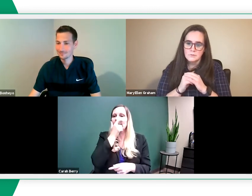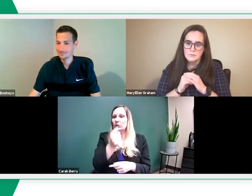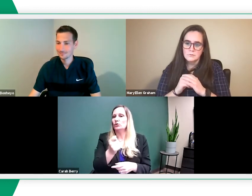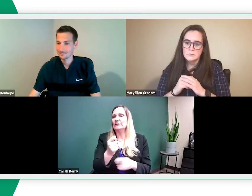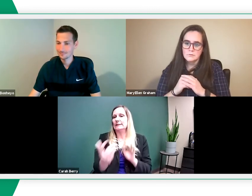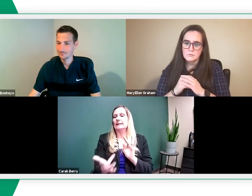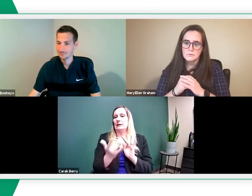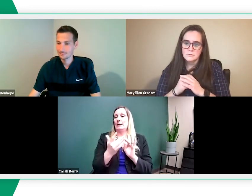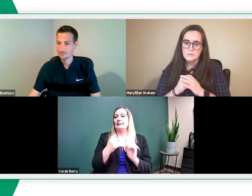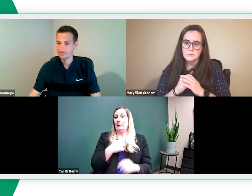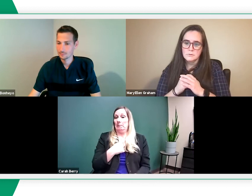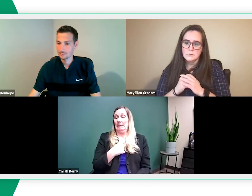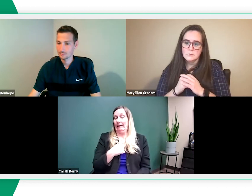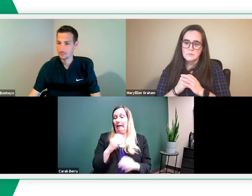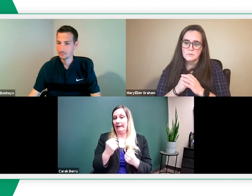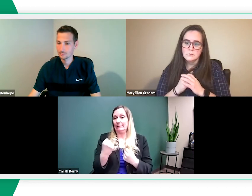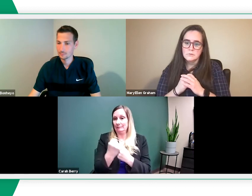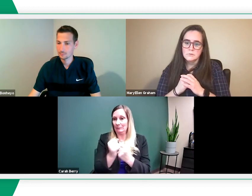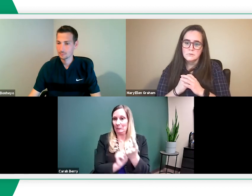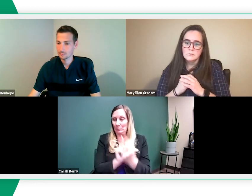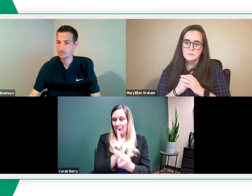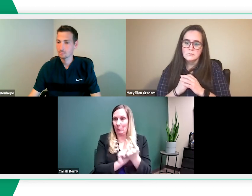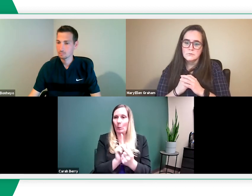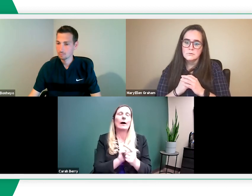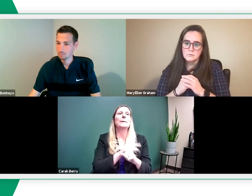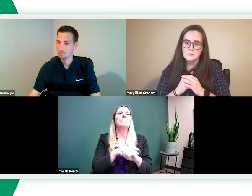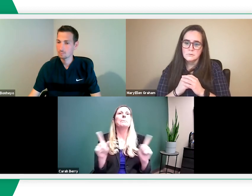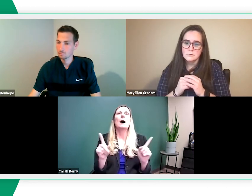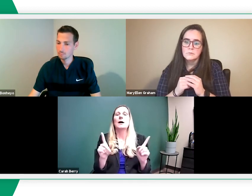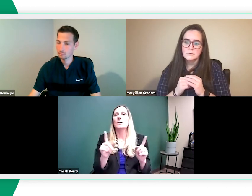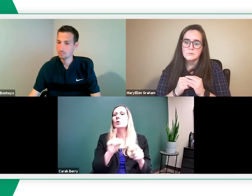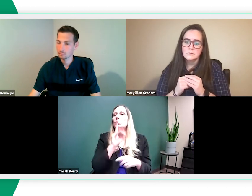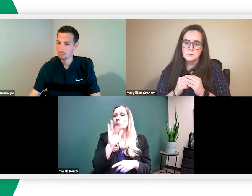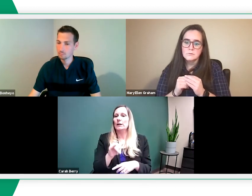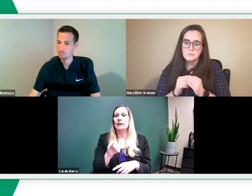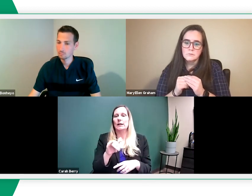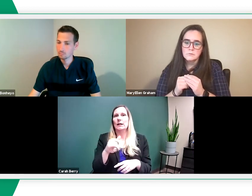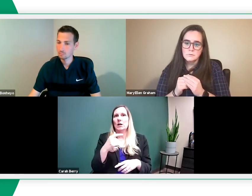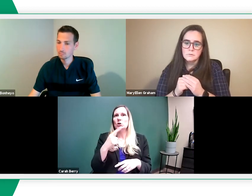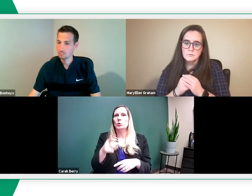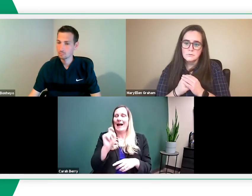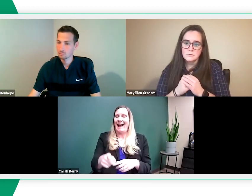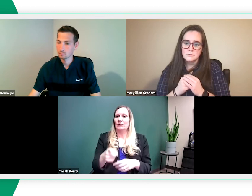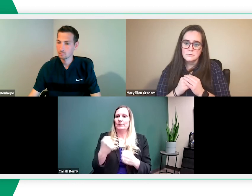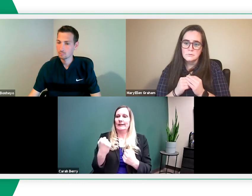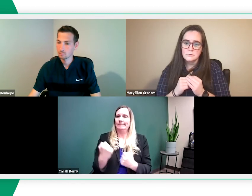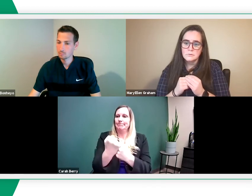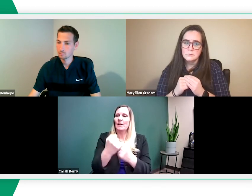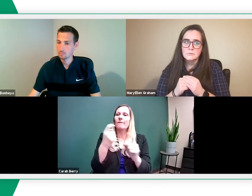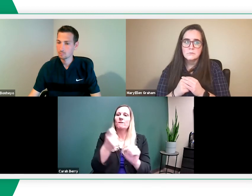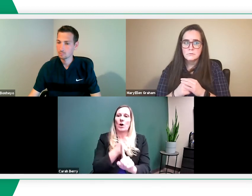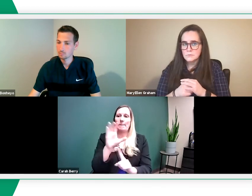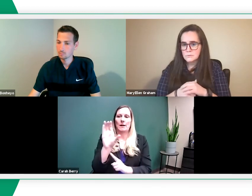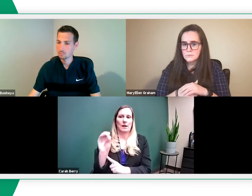careers. So if you are really interested, please contact me. I can give you that one-on-one support. But